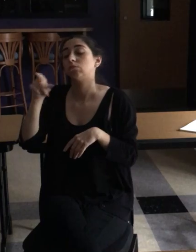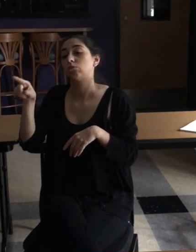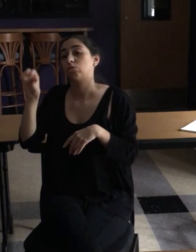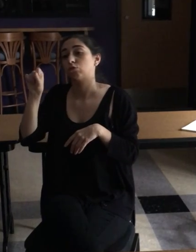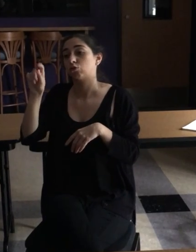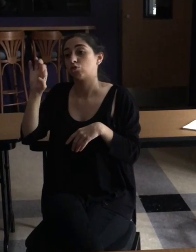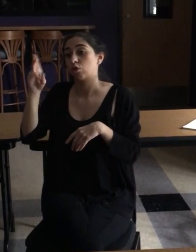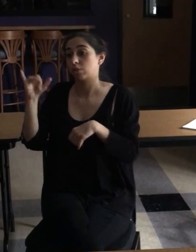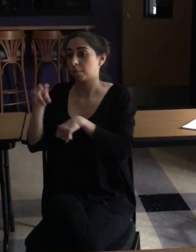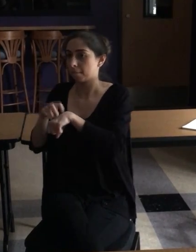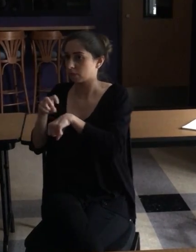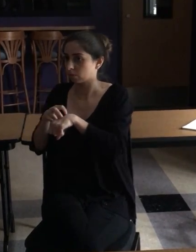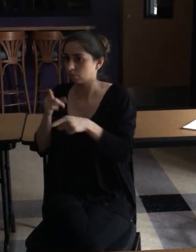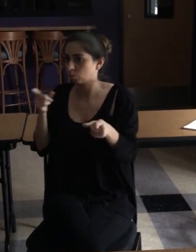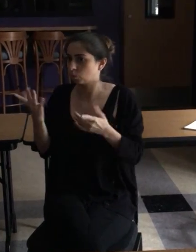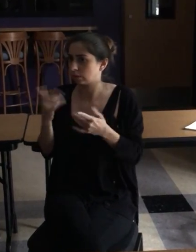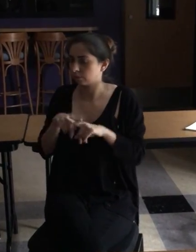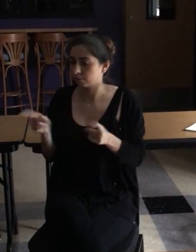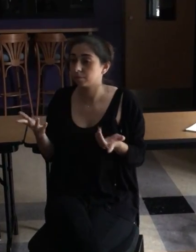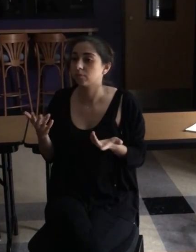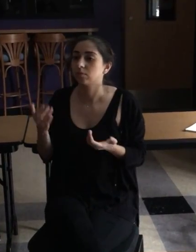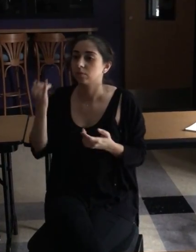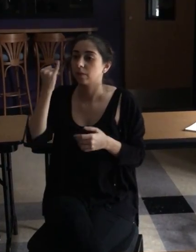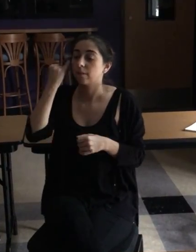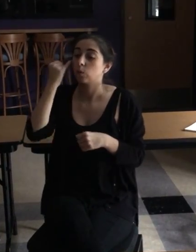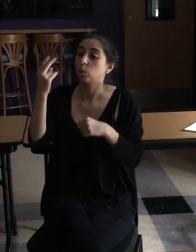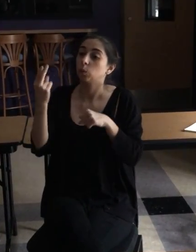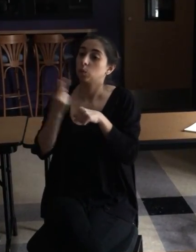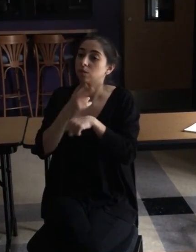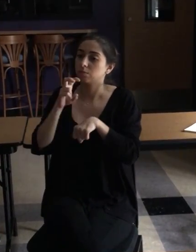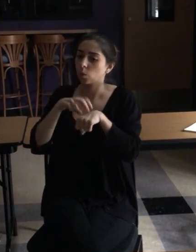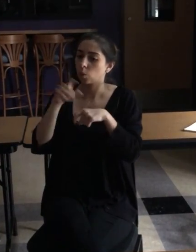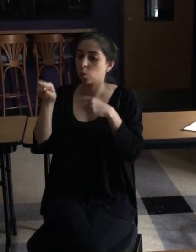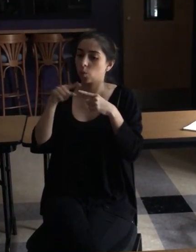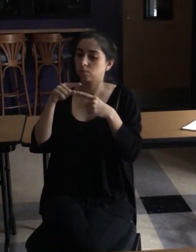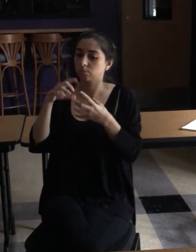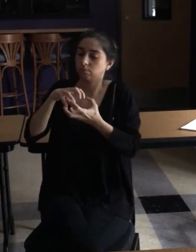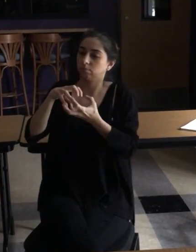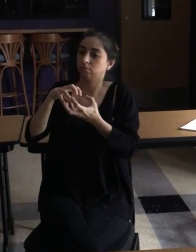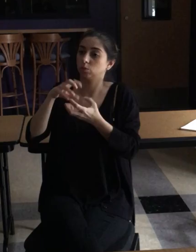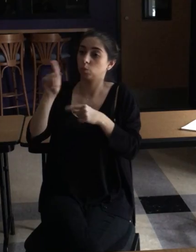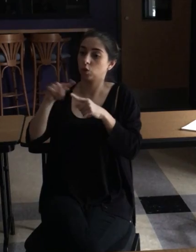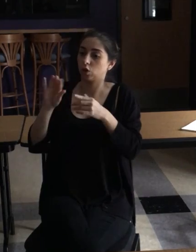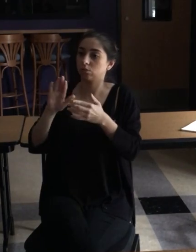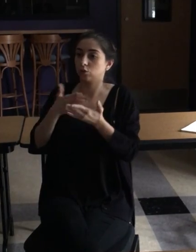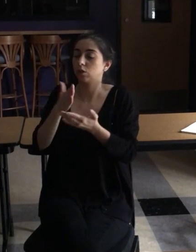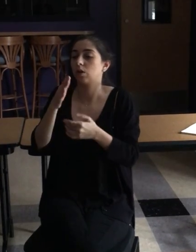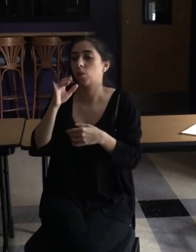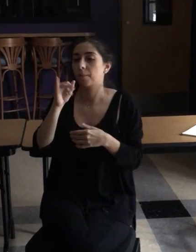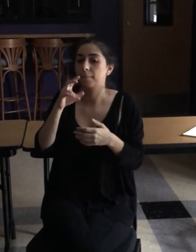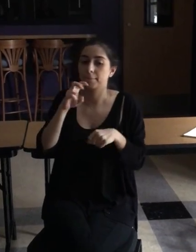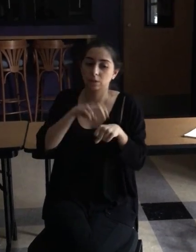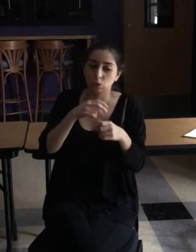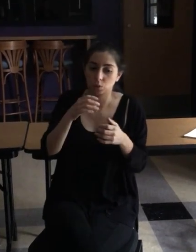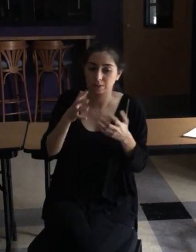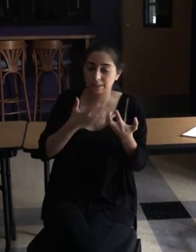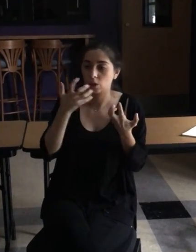I want to use a potato that's going to hold its shape when cooked in potato salad or in a soup, what type of potato would I prefer?